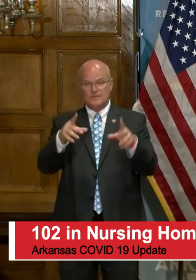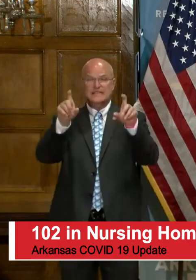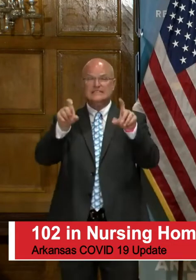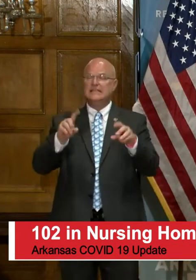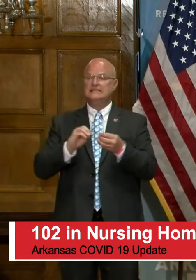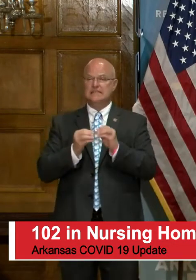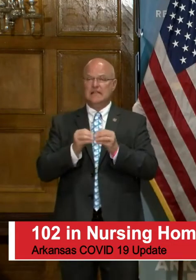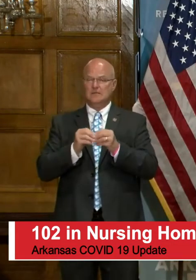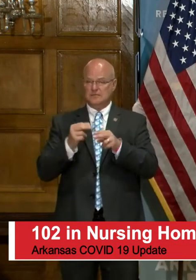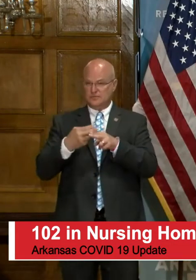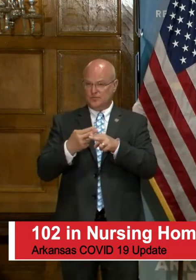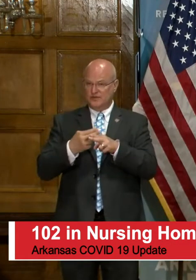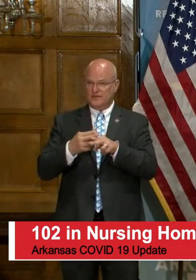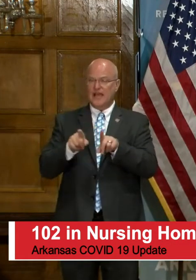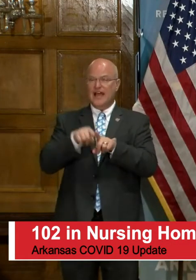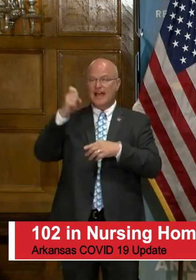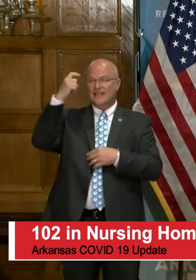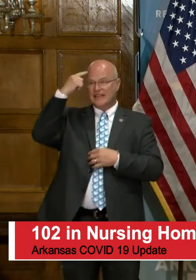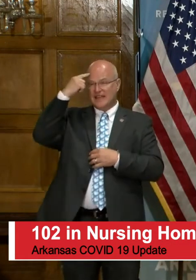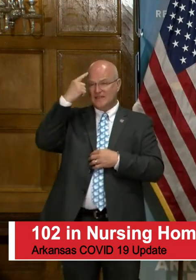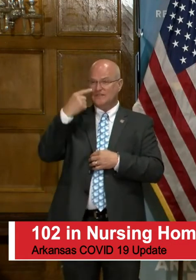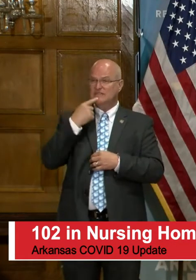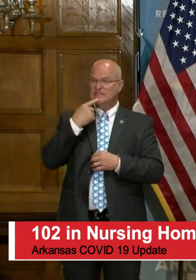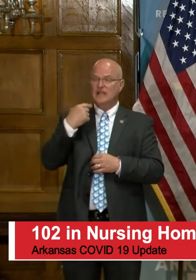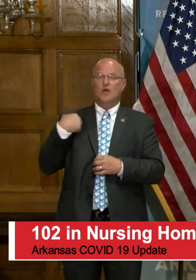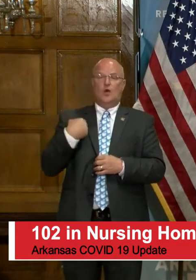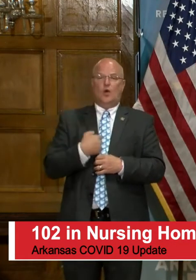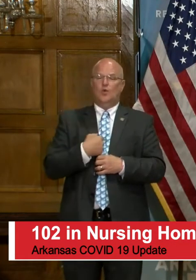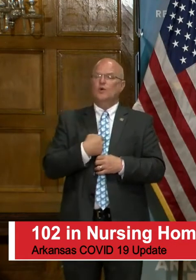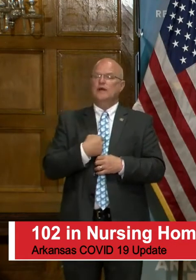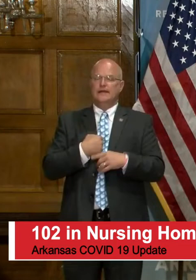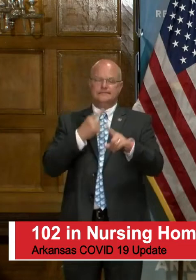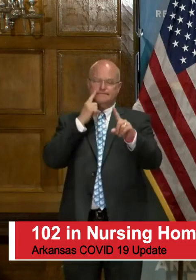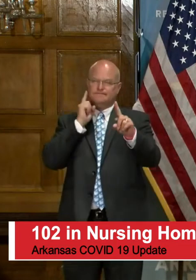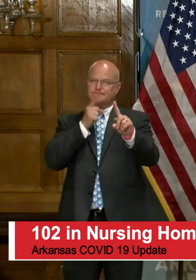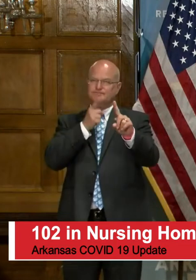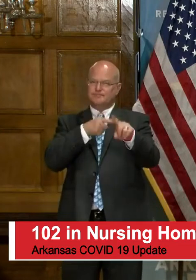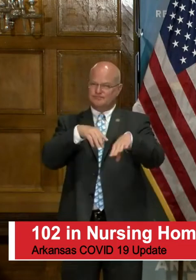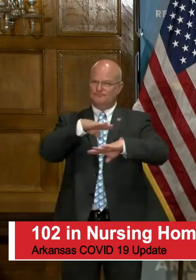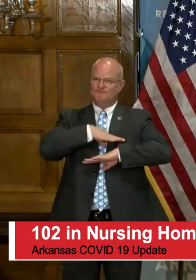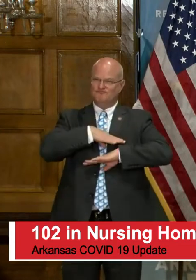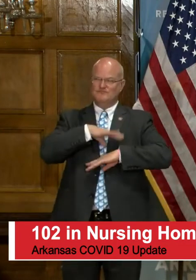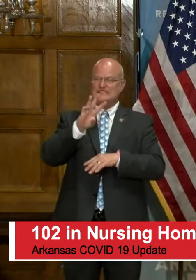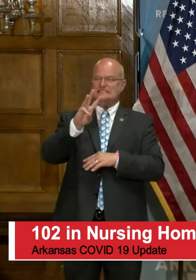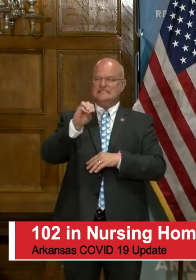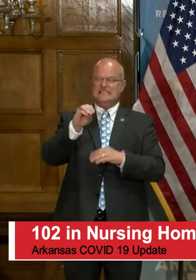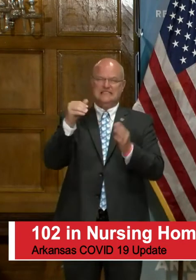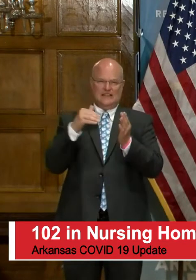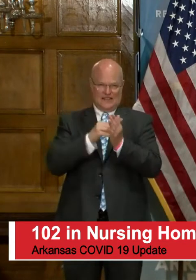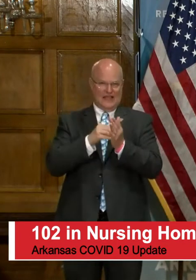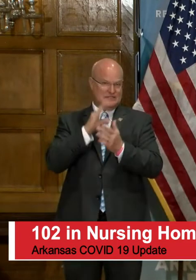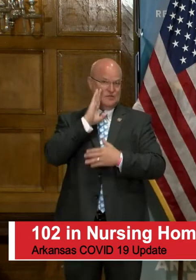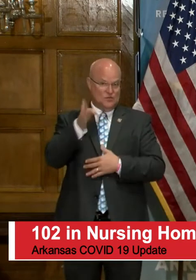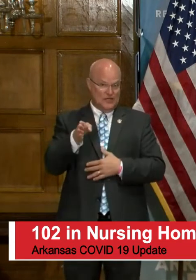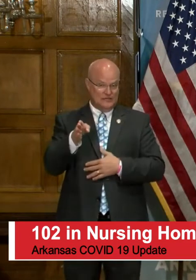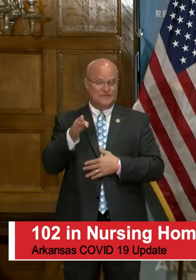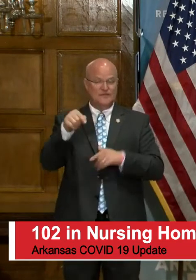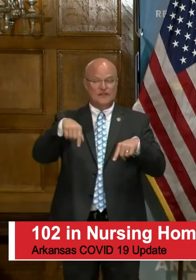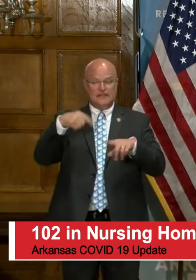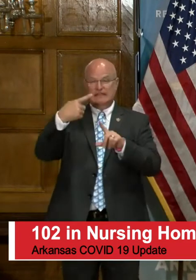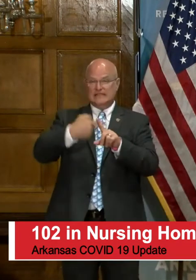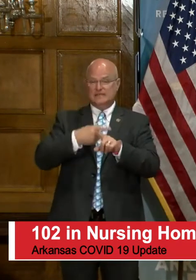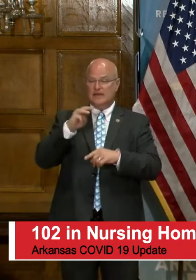testing numbers briefly. As the governor has mentioned, we are well on our way to achieving our goal of 60,000 for the